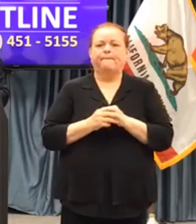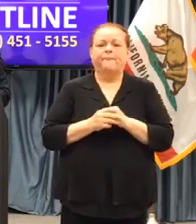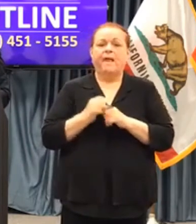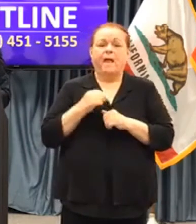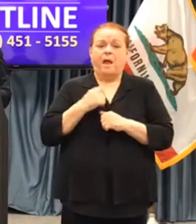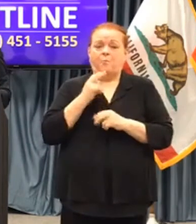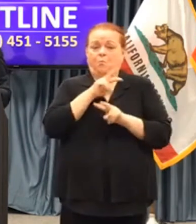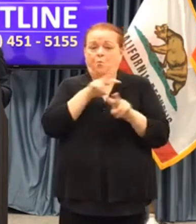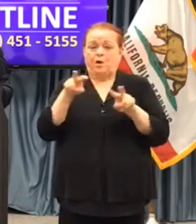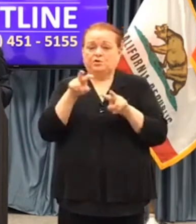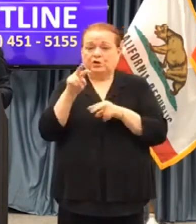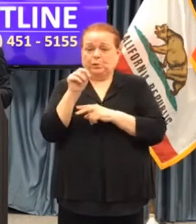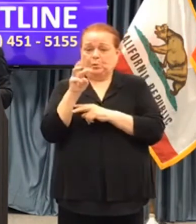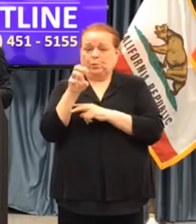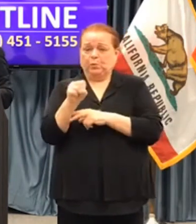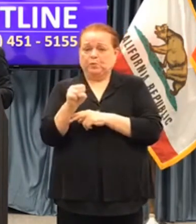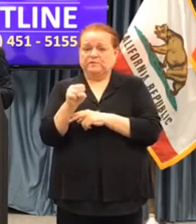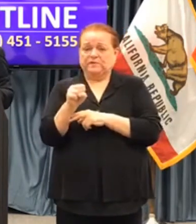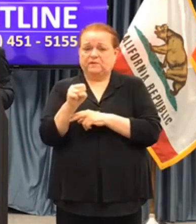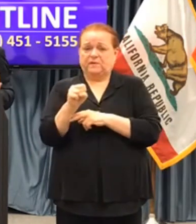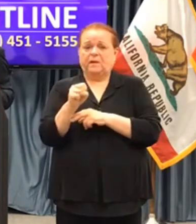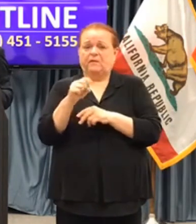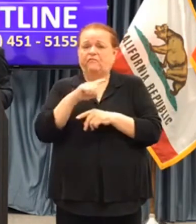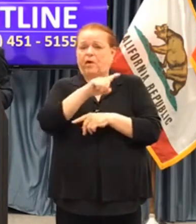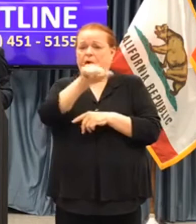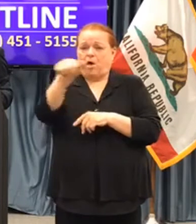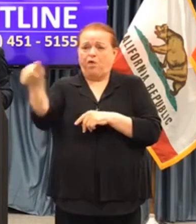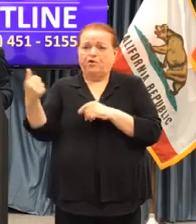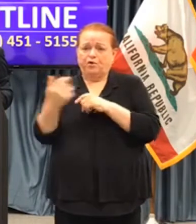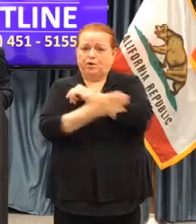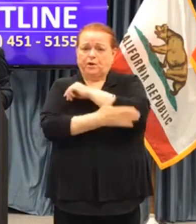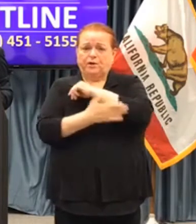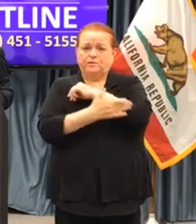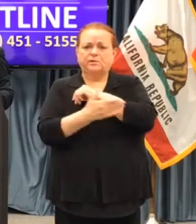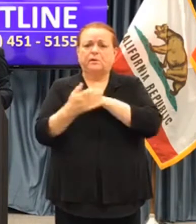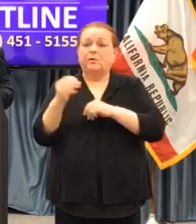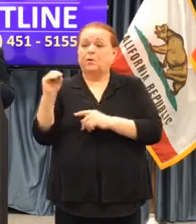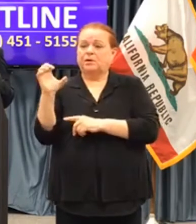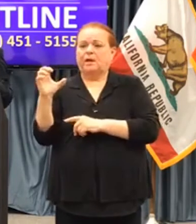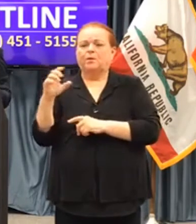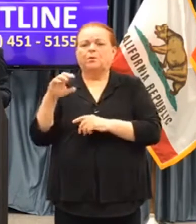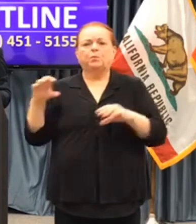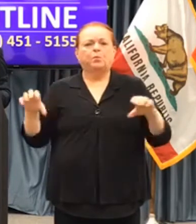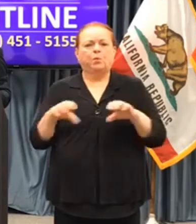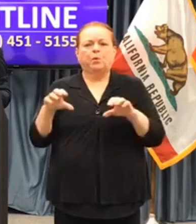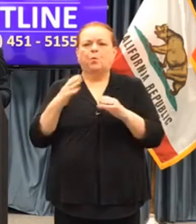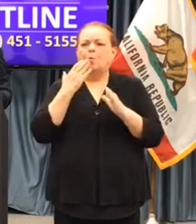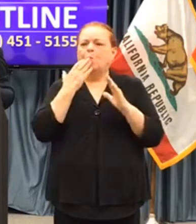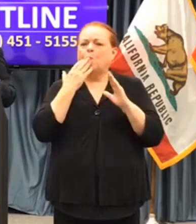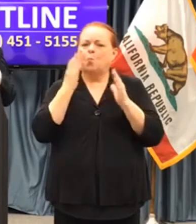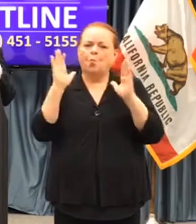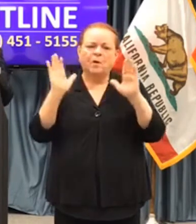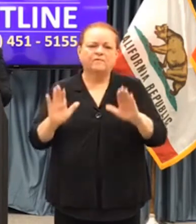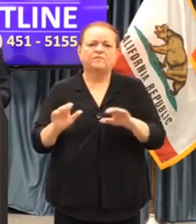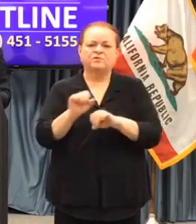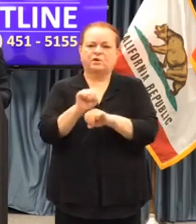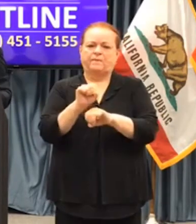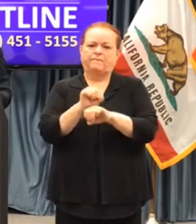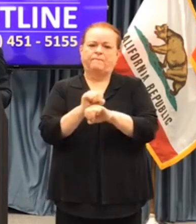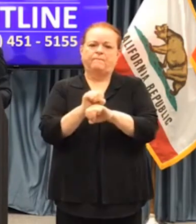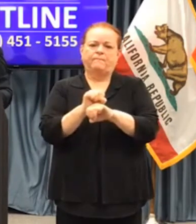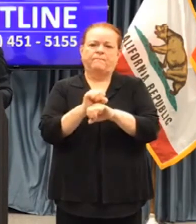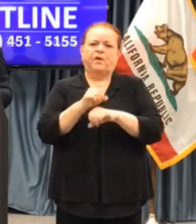news, you are doing a phenomenal job as a county. You've been supportive of our efforts. You've obeyed